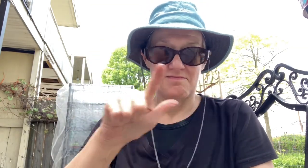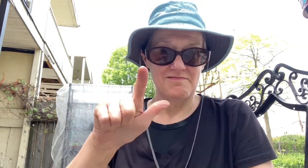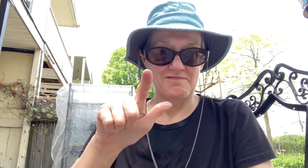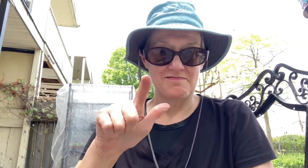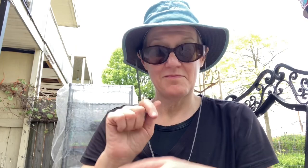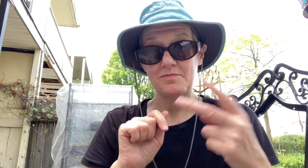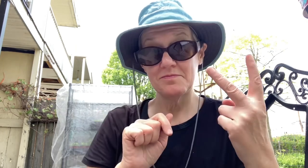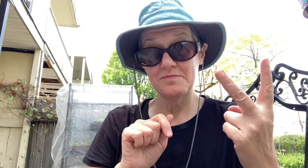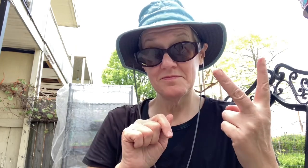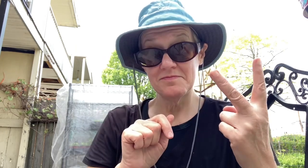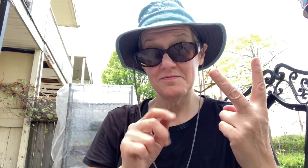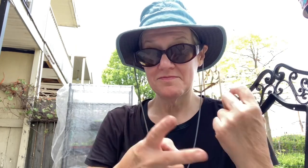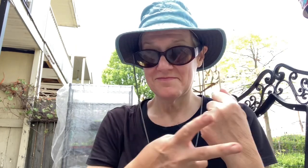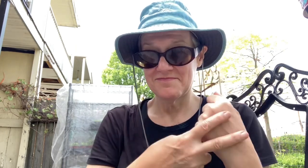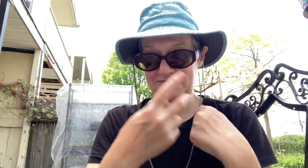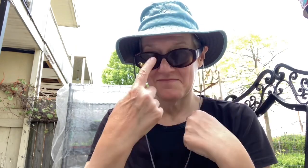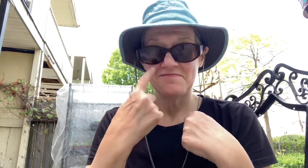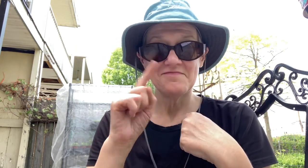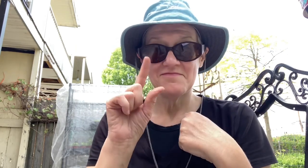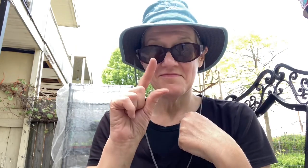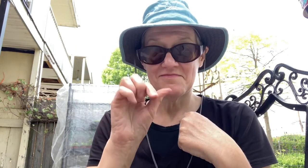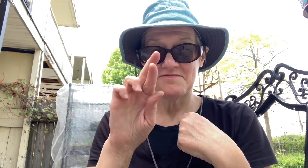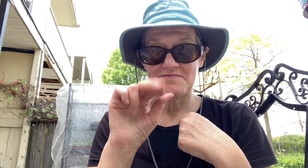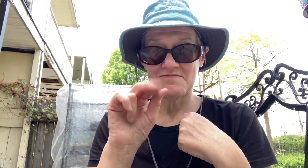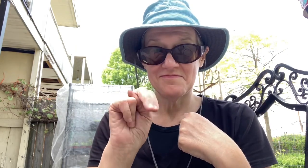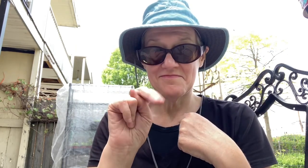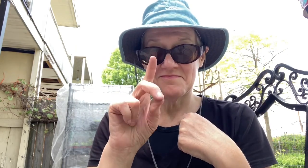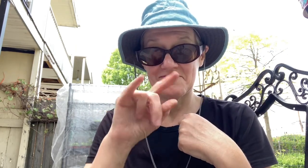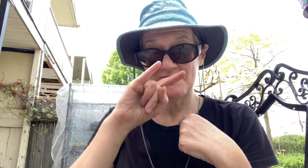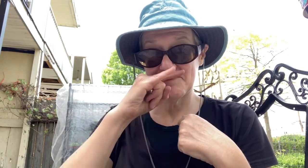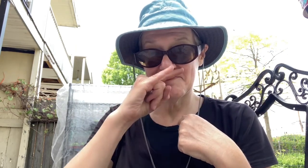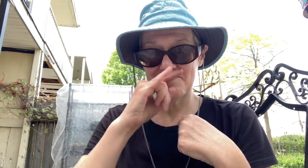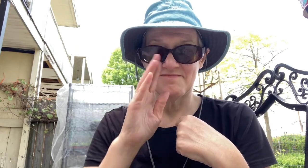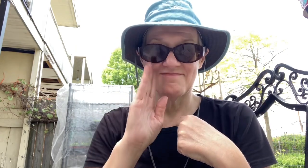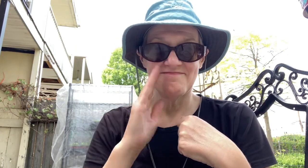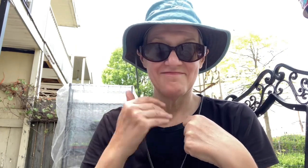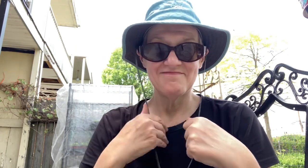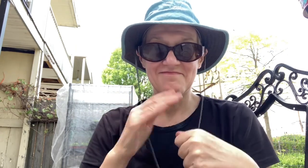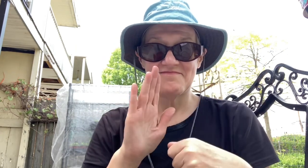But I'm not going to need them all. 2 I'll save for the grandkids to plant into their garden,